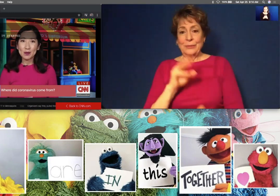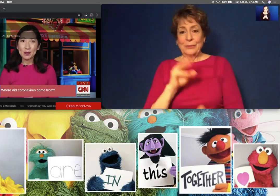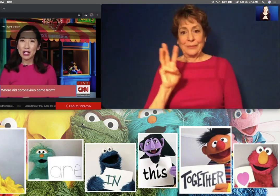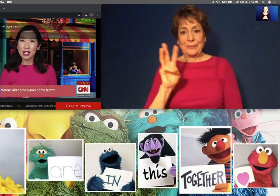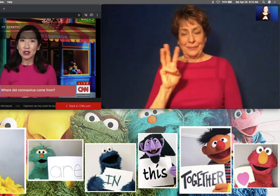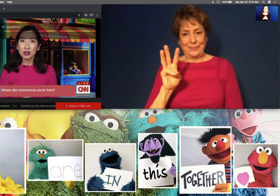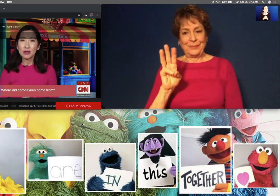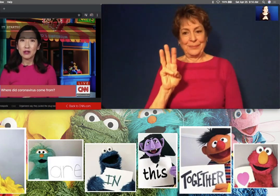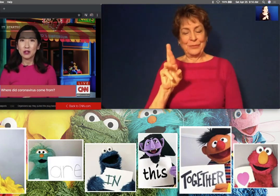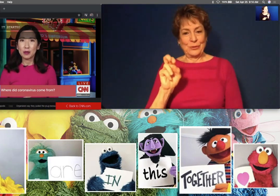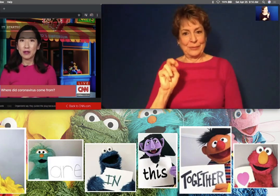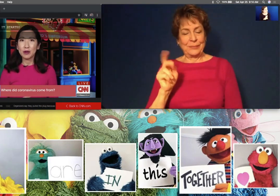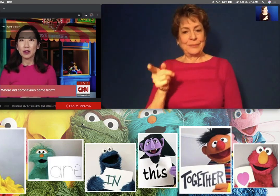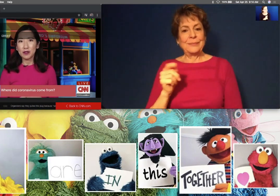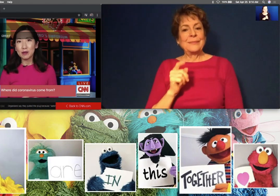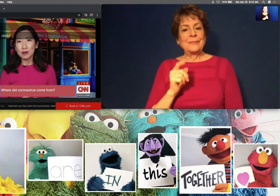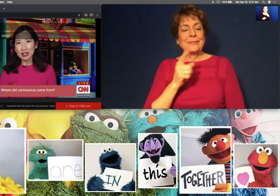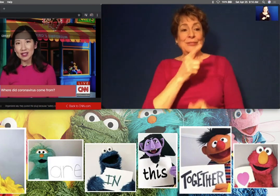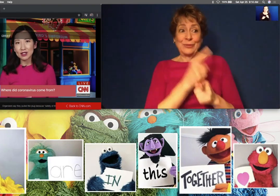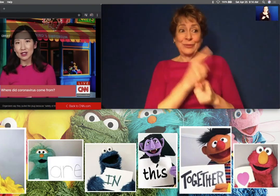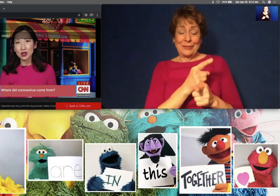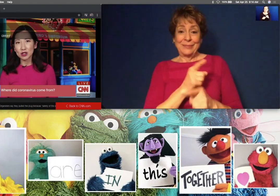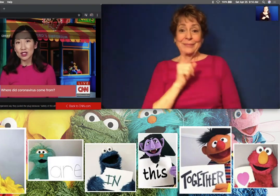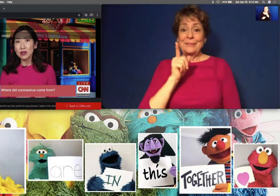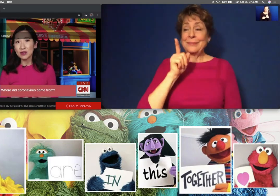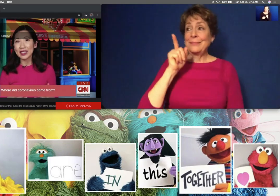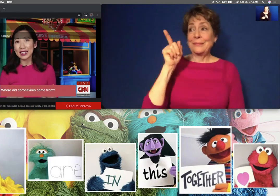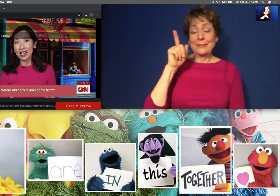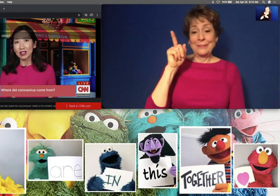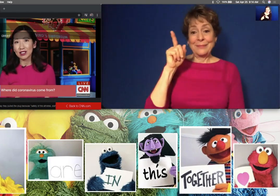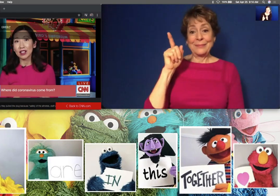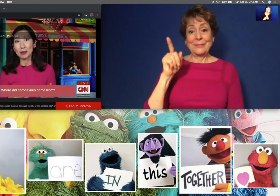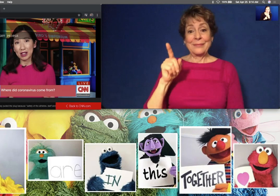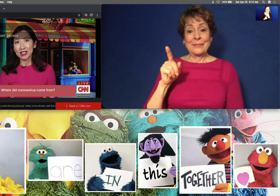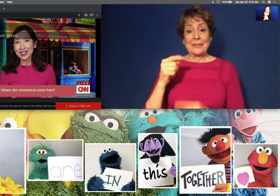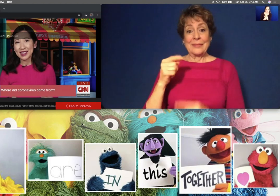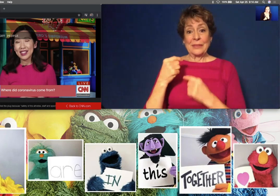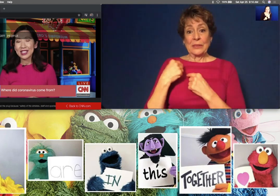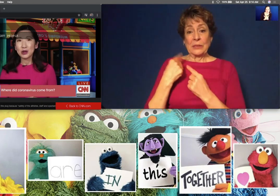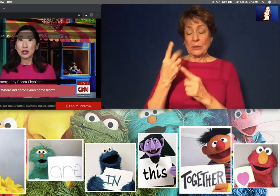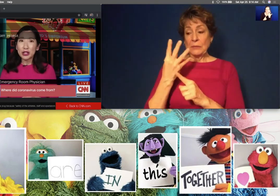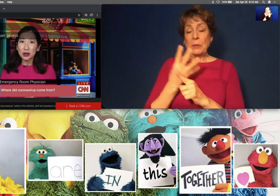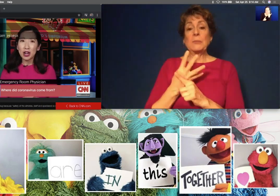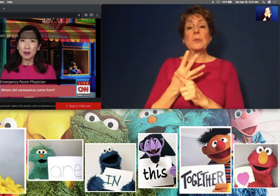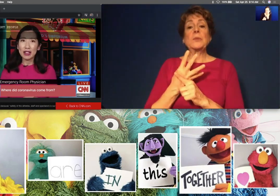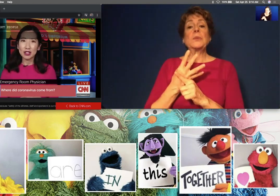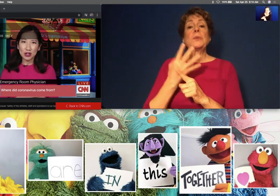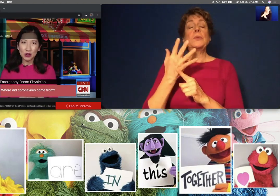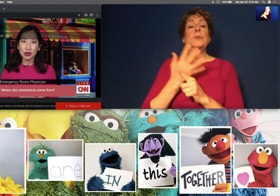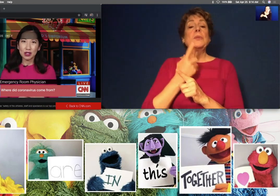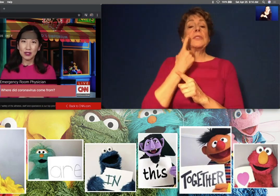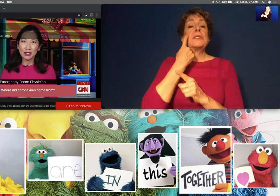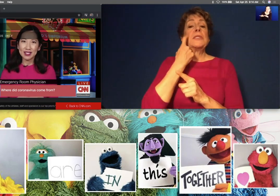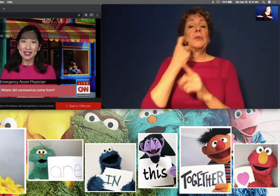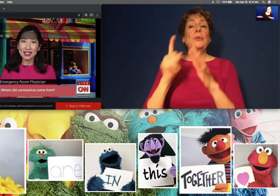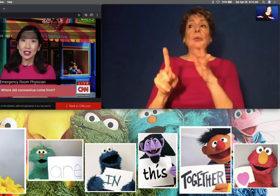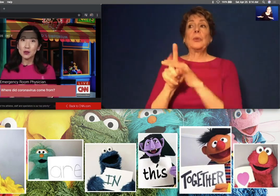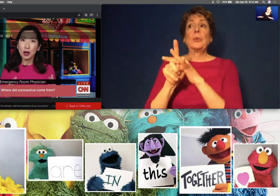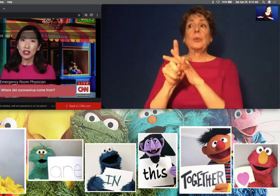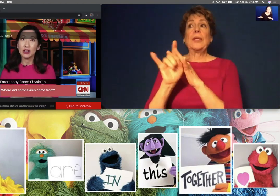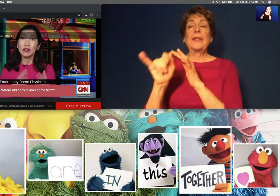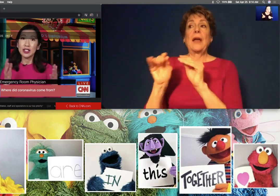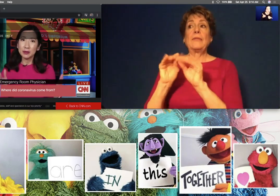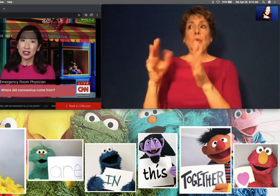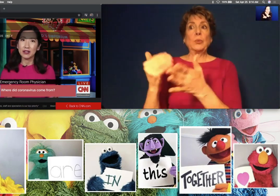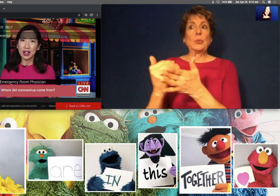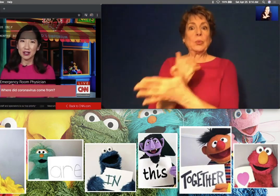Well, this is a new virus. This is a virus that's been around only for about 4 or 5 months, and so we're still finding out a lot about